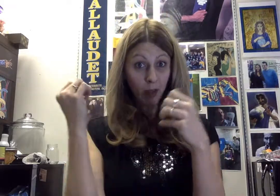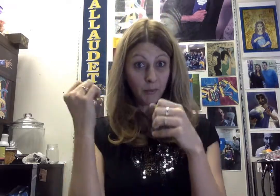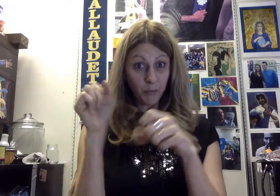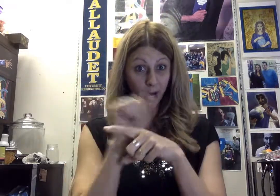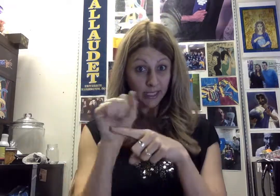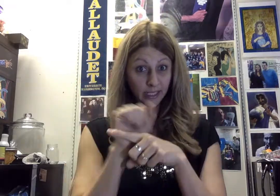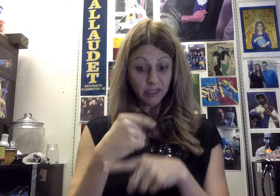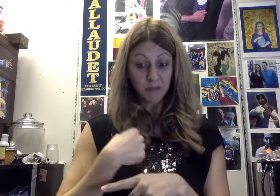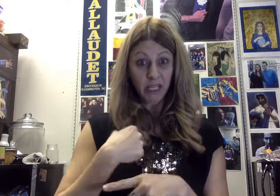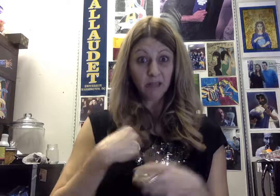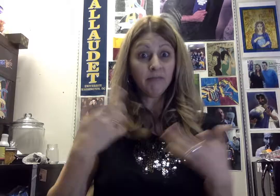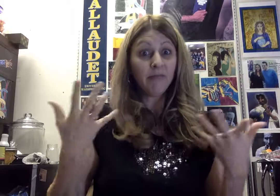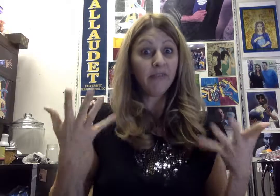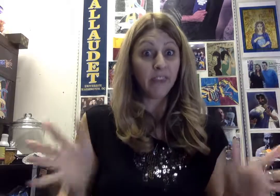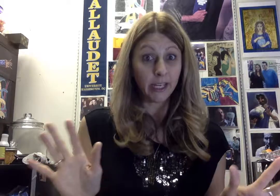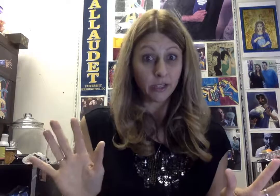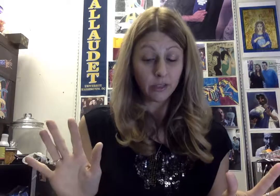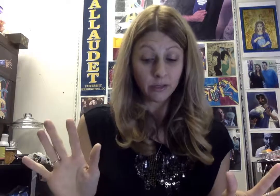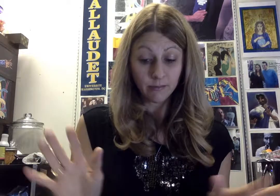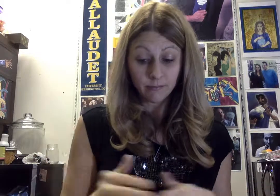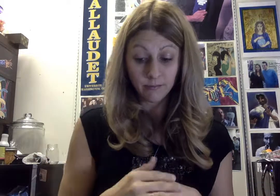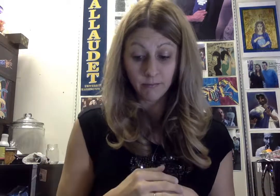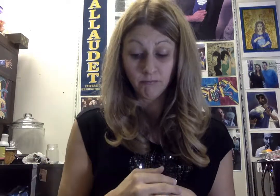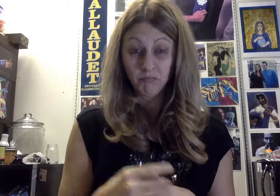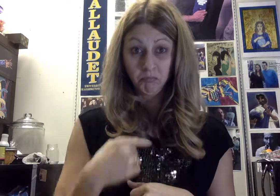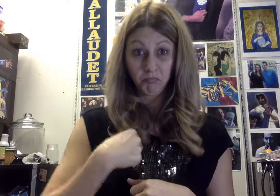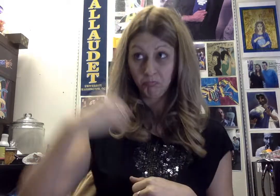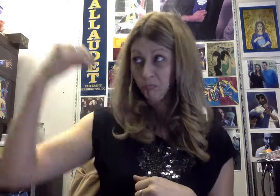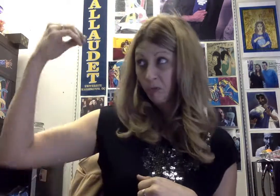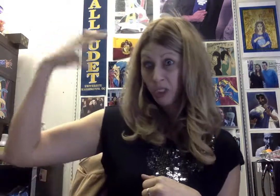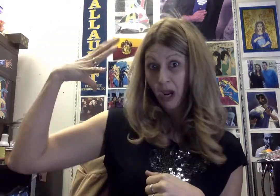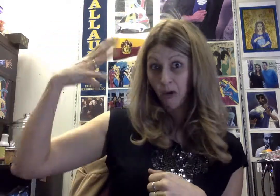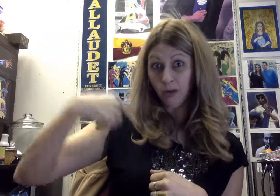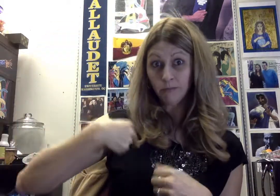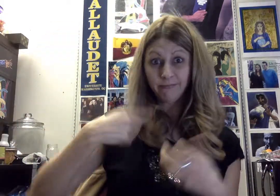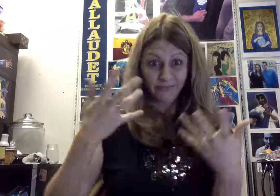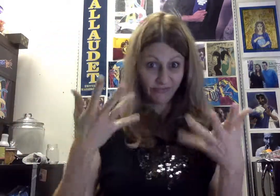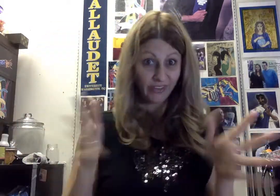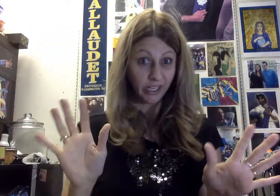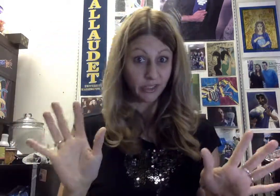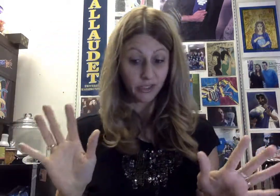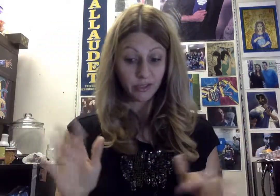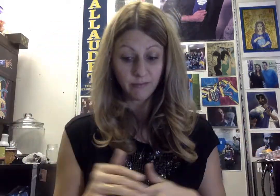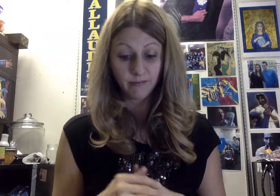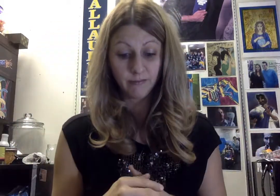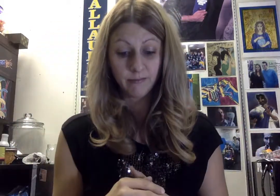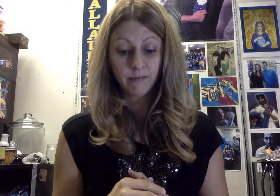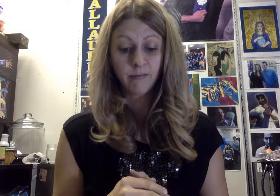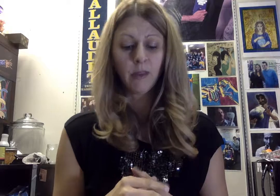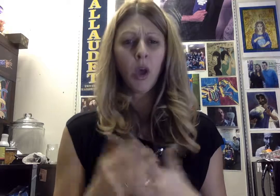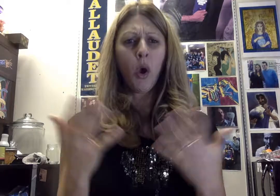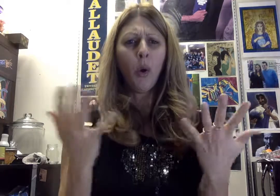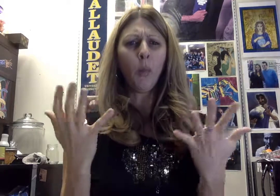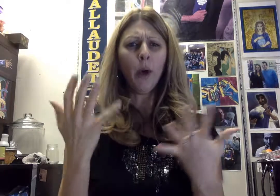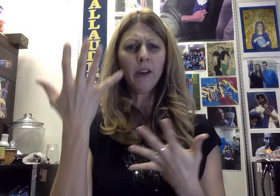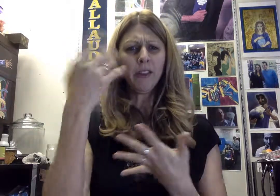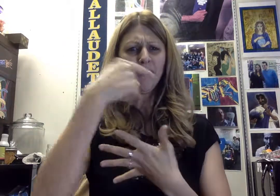Baseball practice, me, finish. Shower, finish. What are the